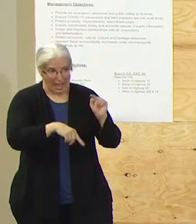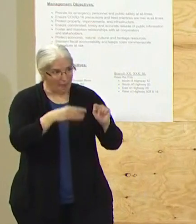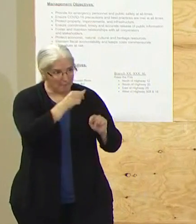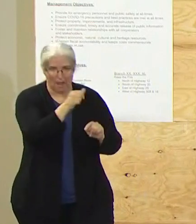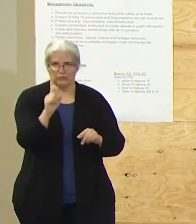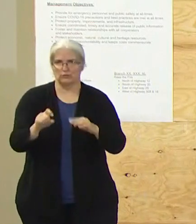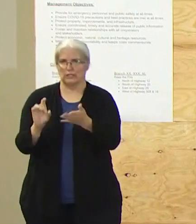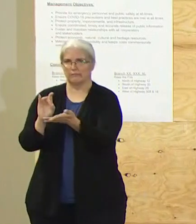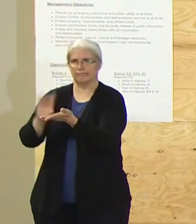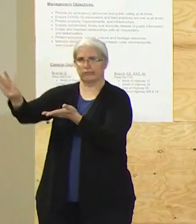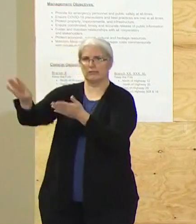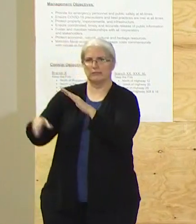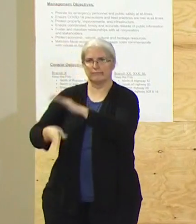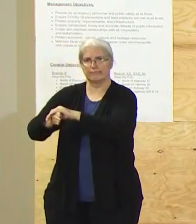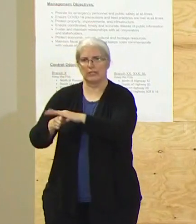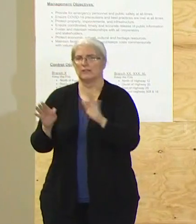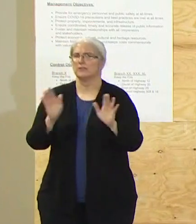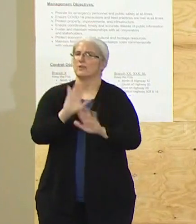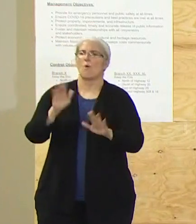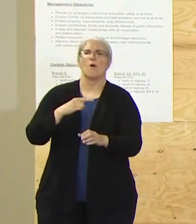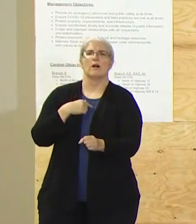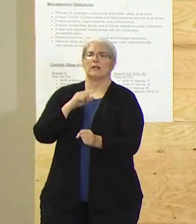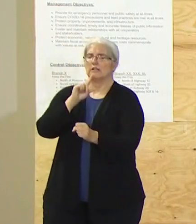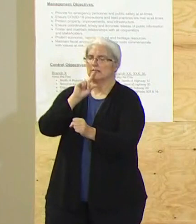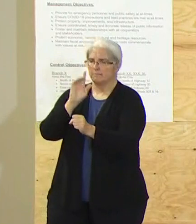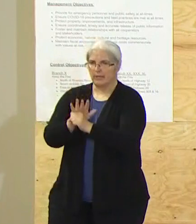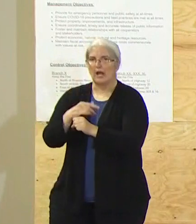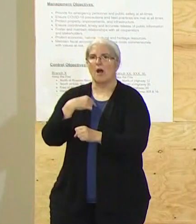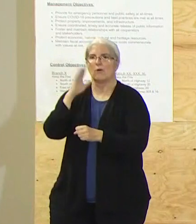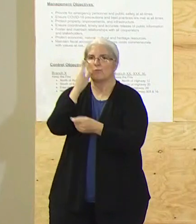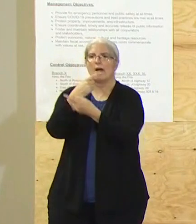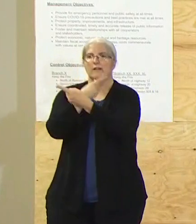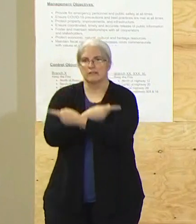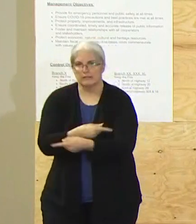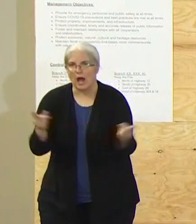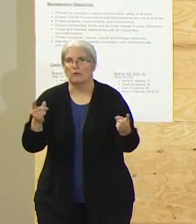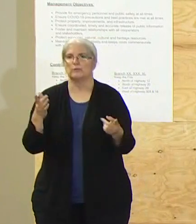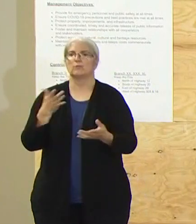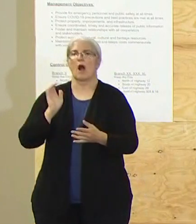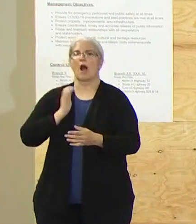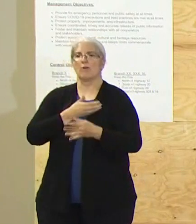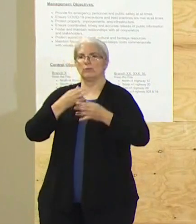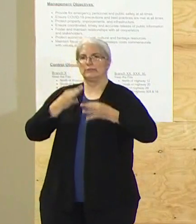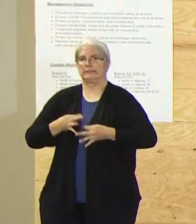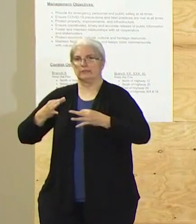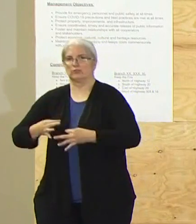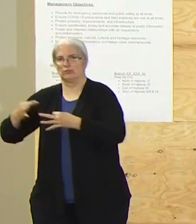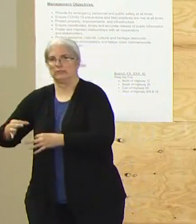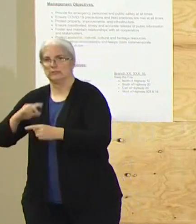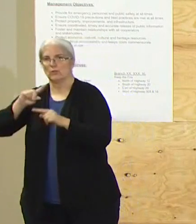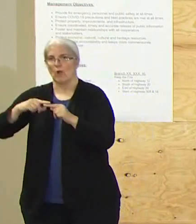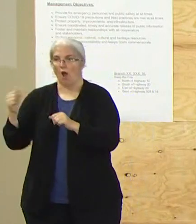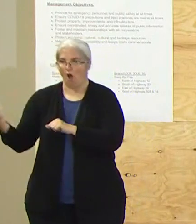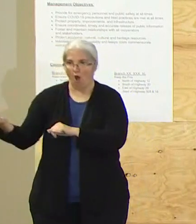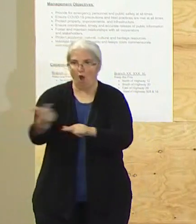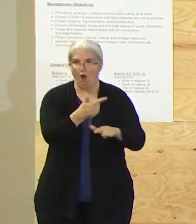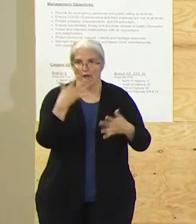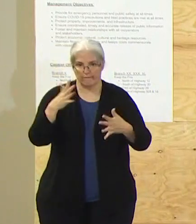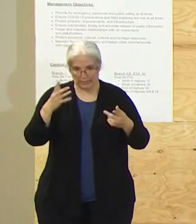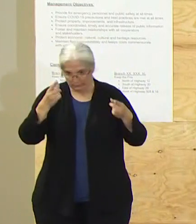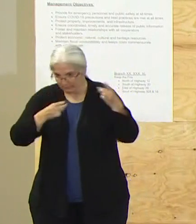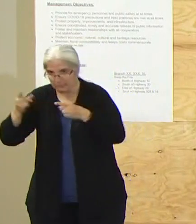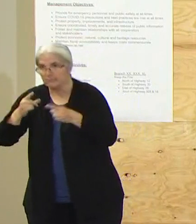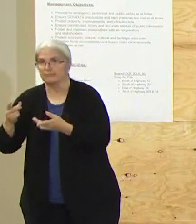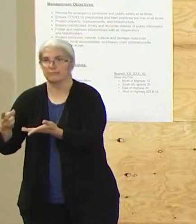public those efforts as soon as we are in a position to bring all the parties together and they're satisfied with the